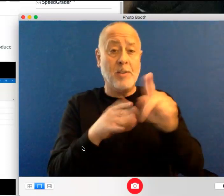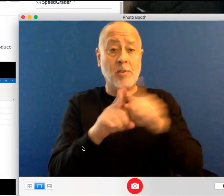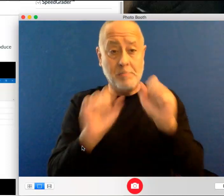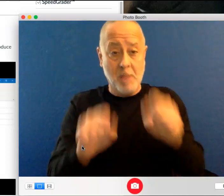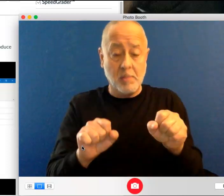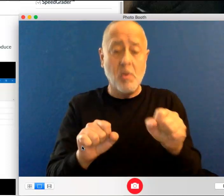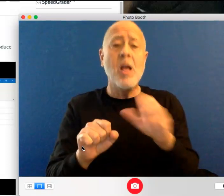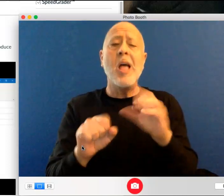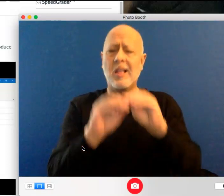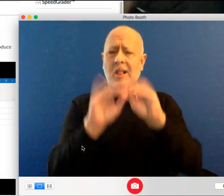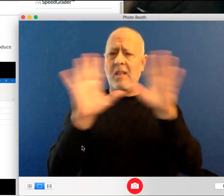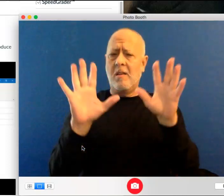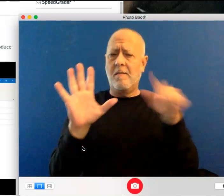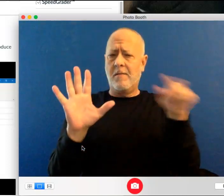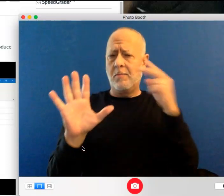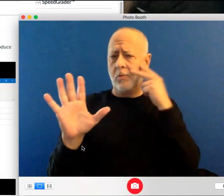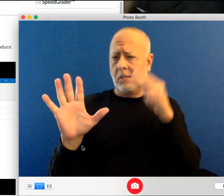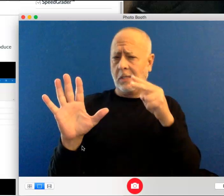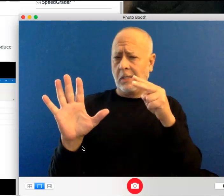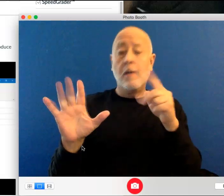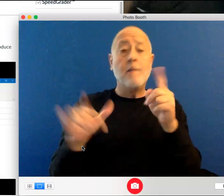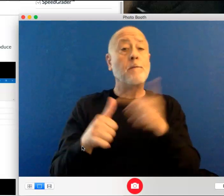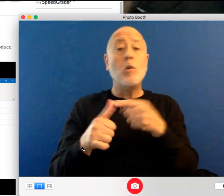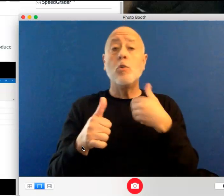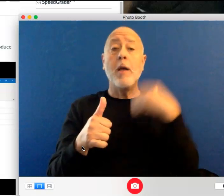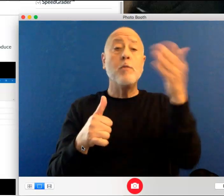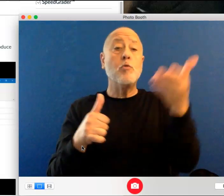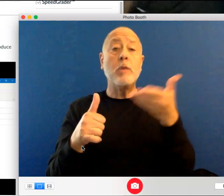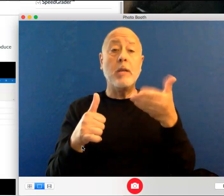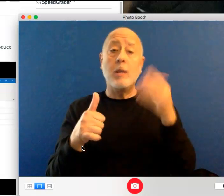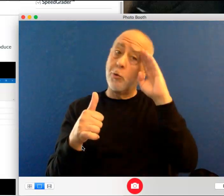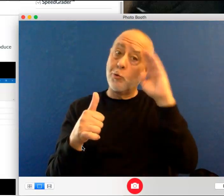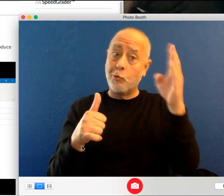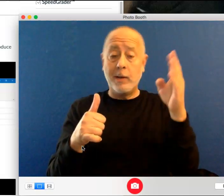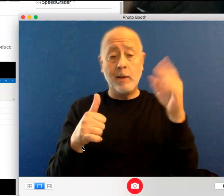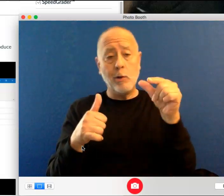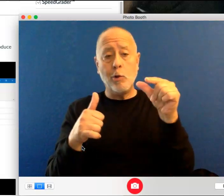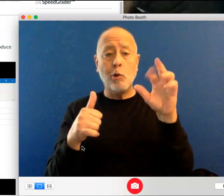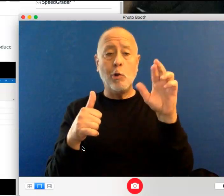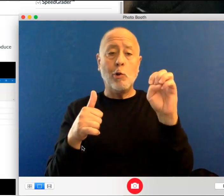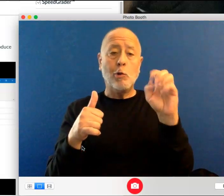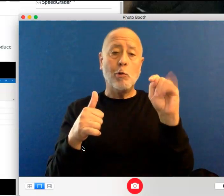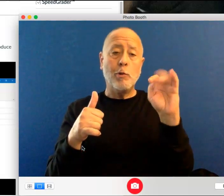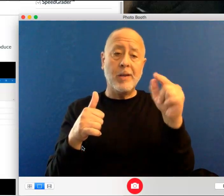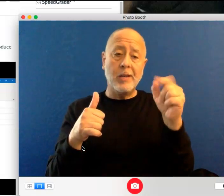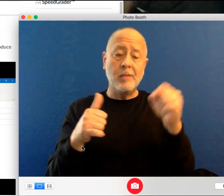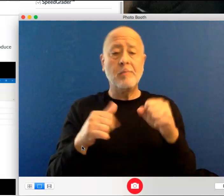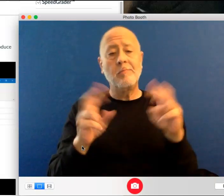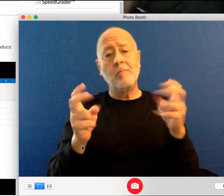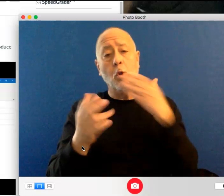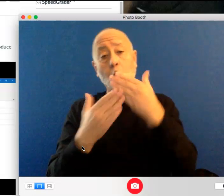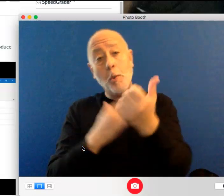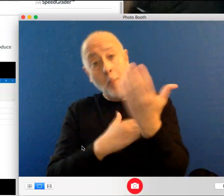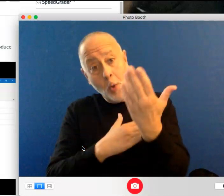see. So you first have your greetings. So this is how you're entering into the letter. You can have it as good